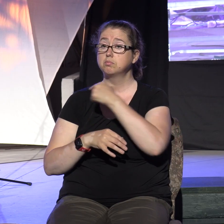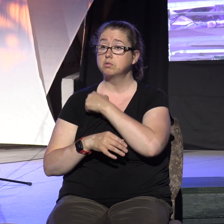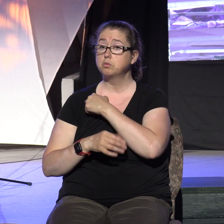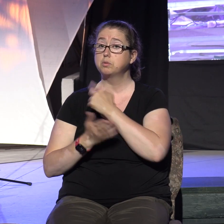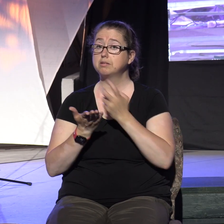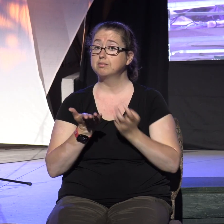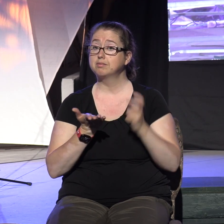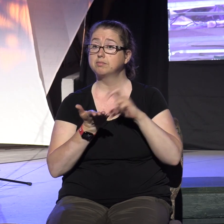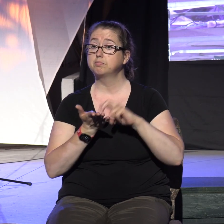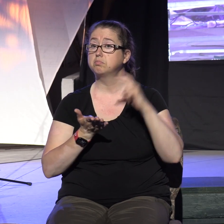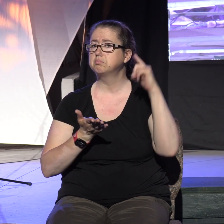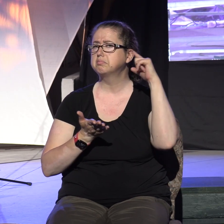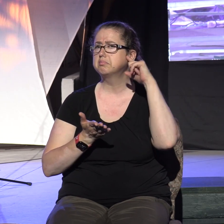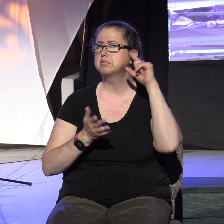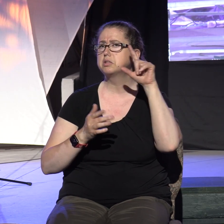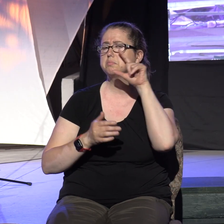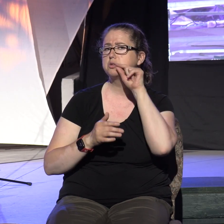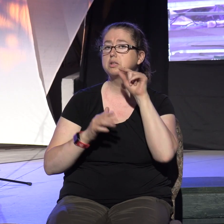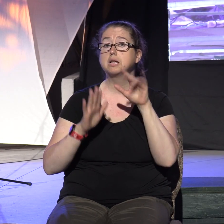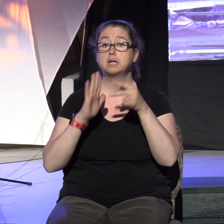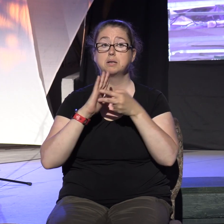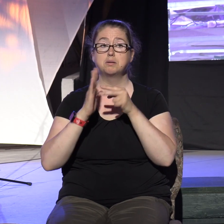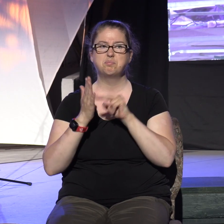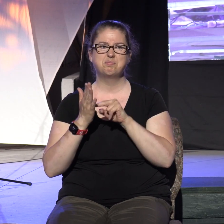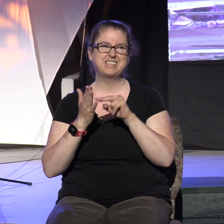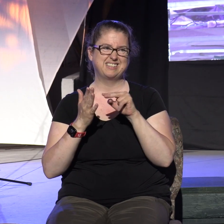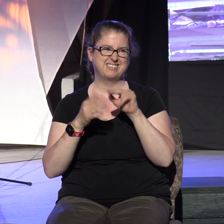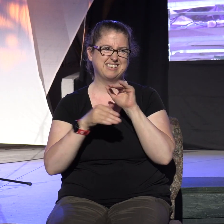little kids, hey, Rebecca, how'd you sleep last night?